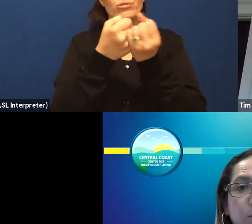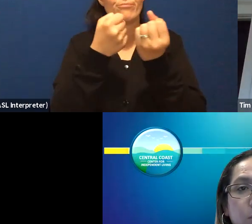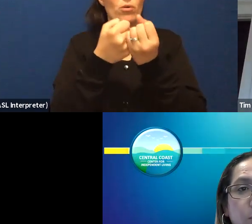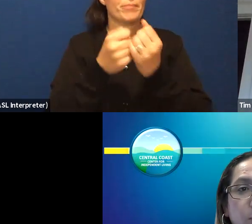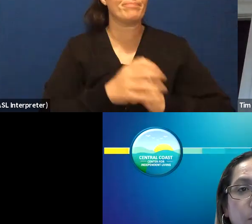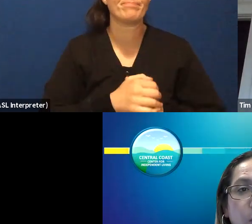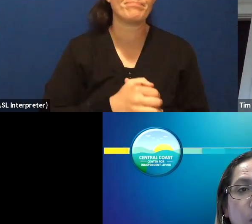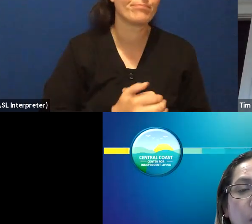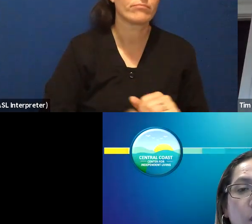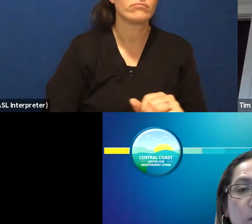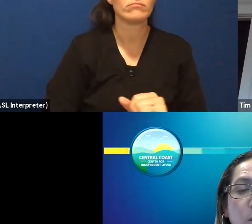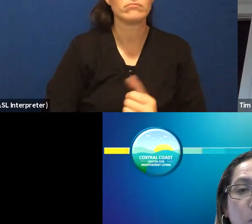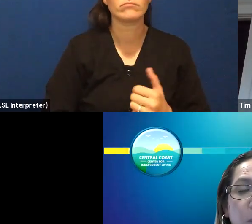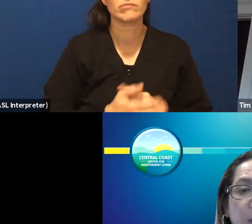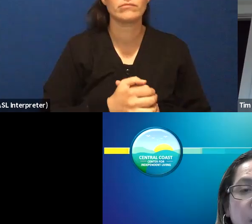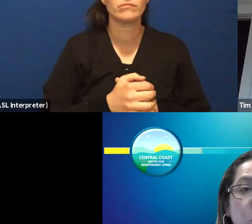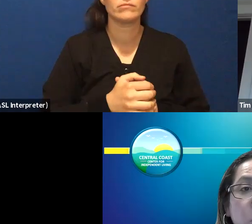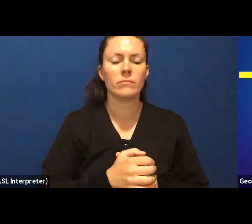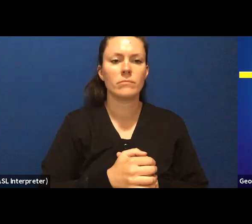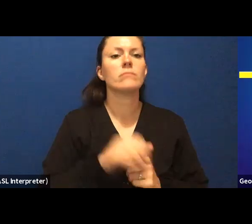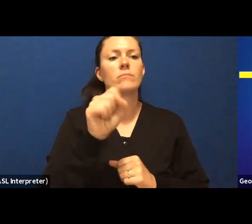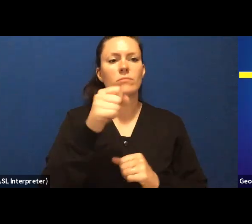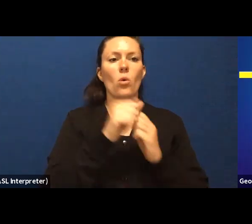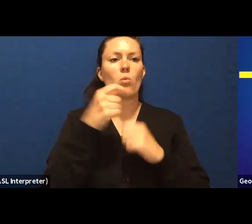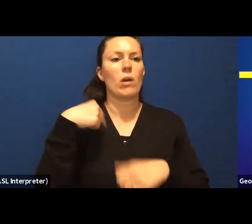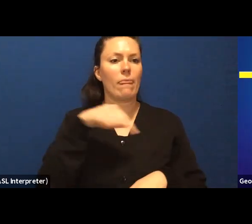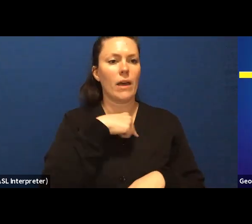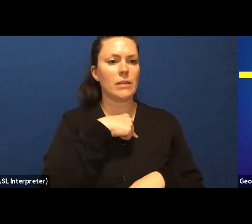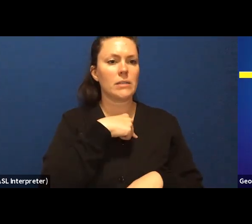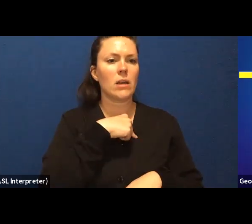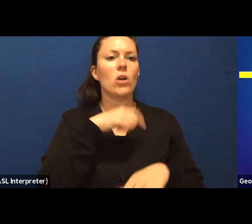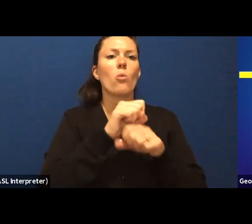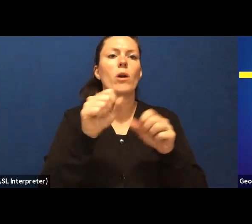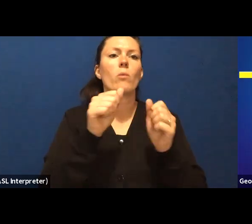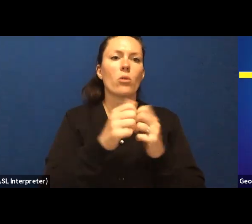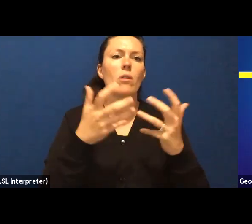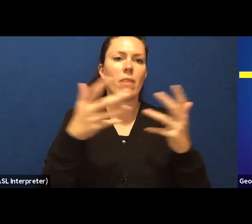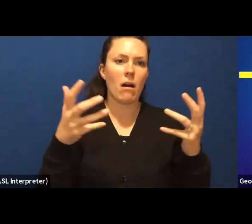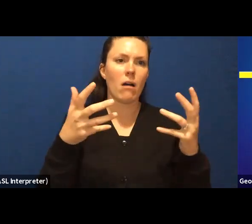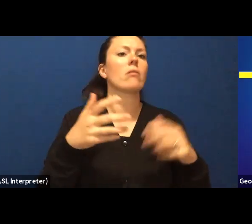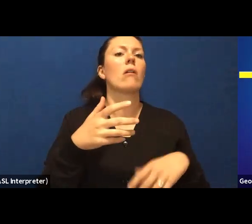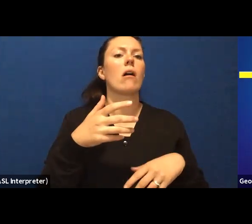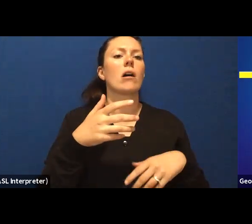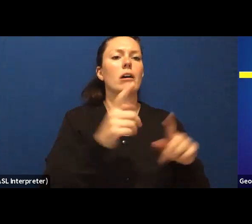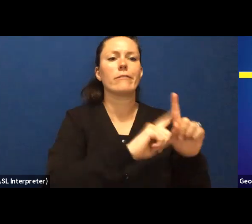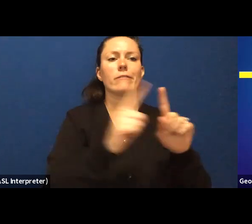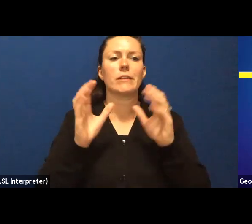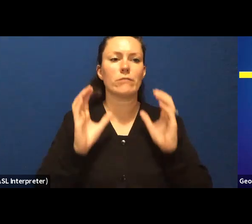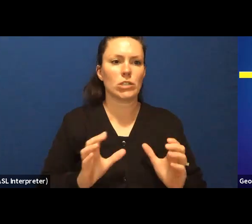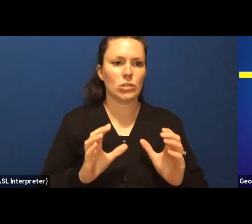area? So with us, we work a lot of monolingual consumers in our community, right? We have a lot